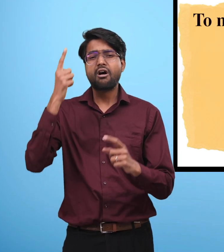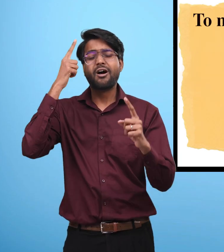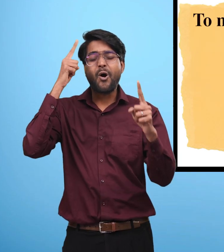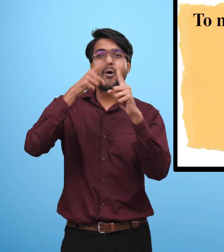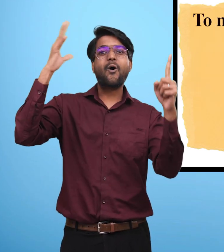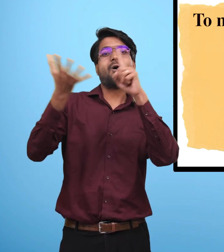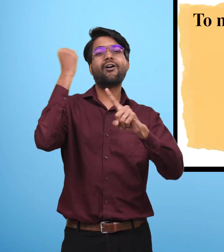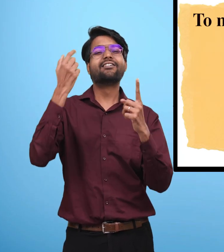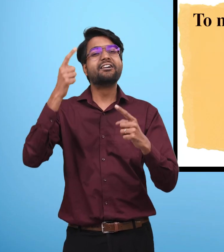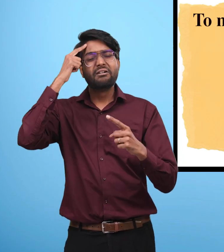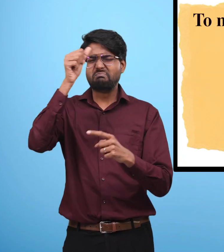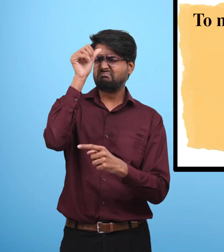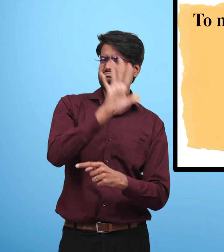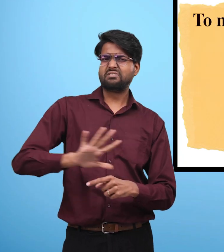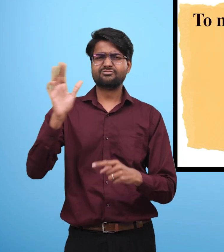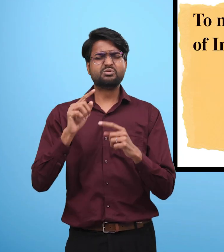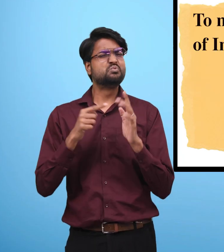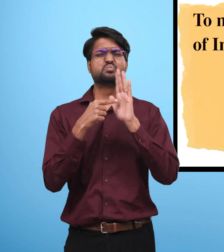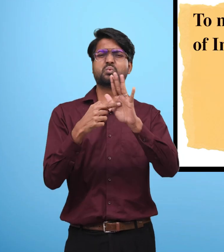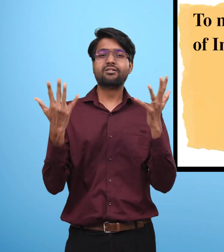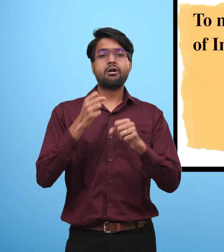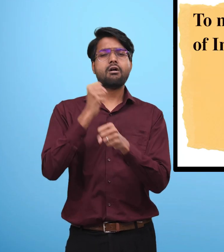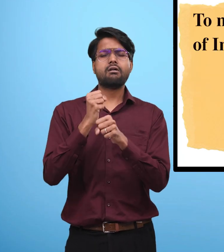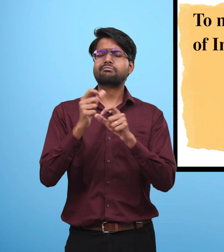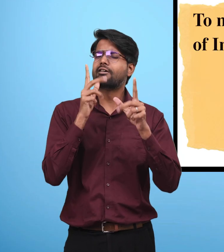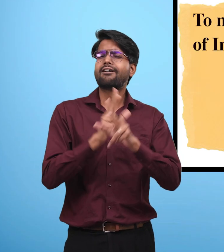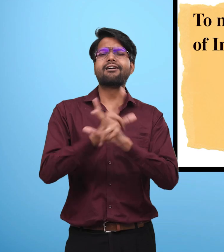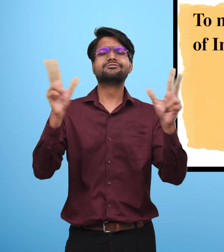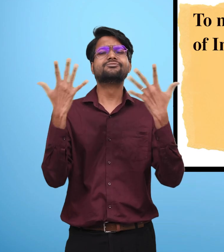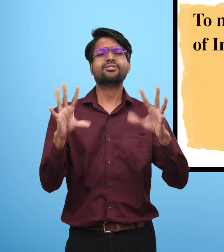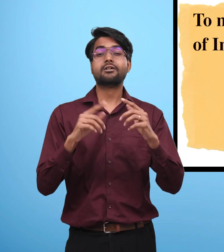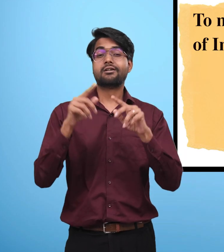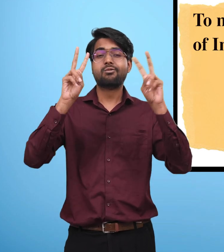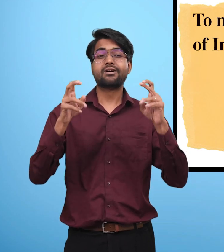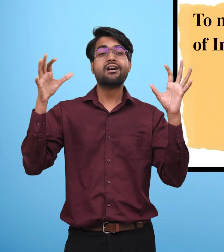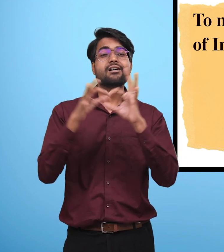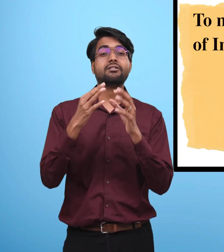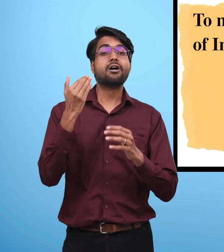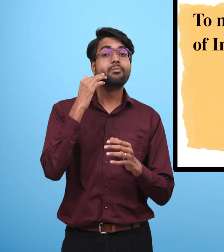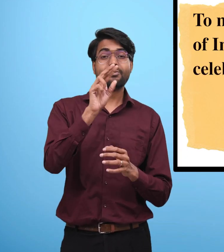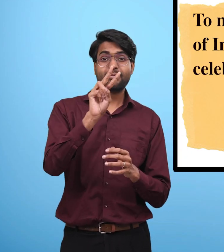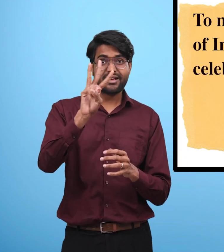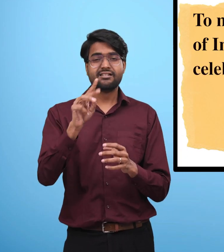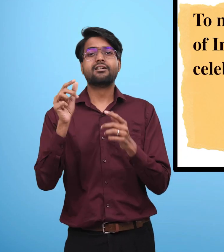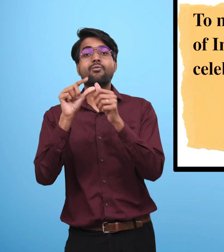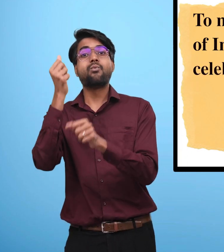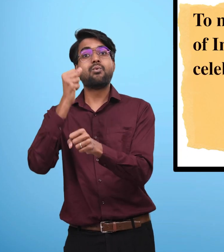To mark this success, the Government of India declared 23rd August to be celebrated